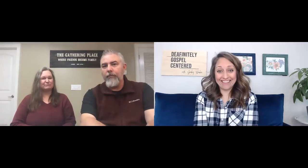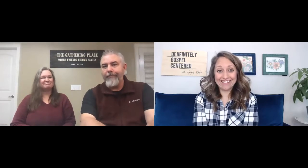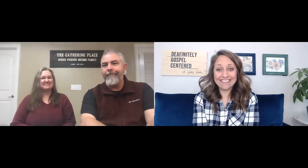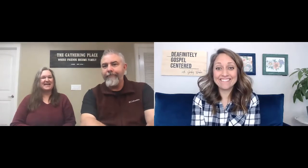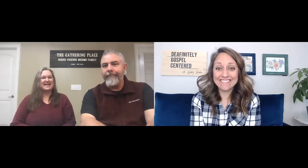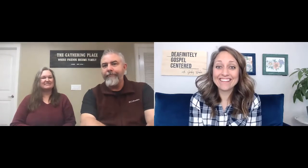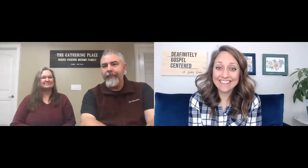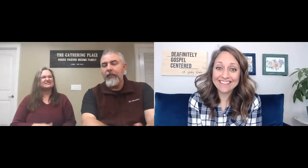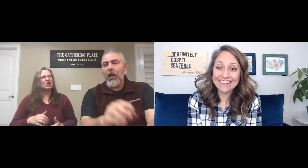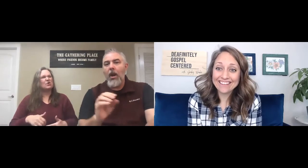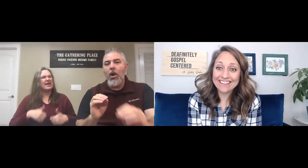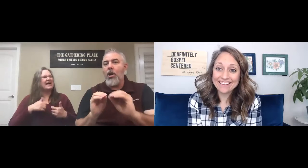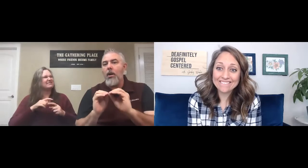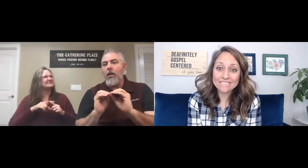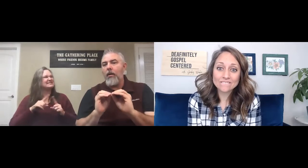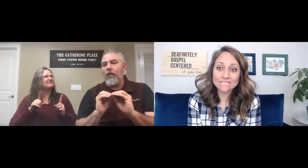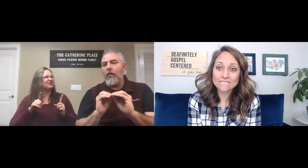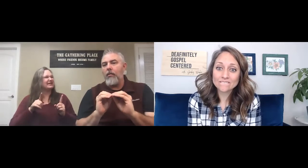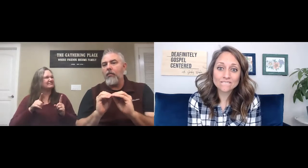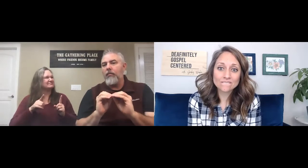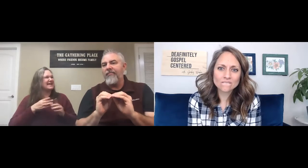that's amazing. It's different.